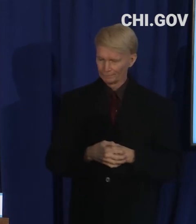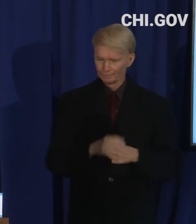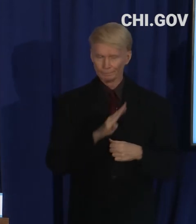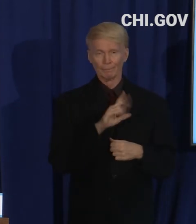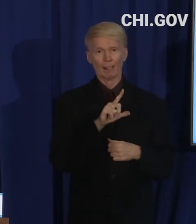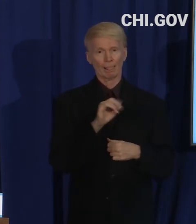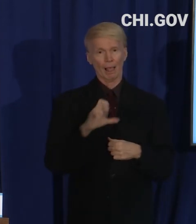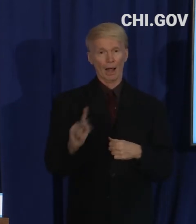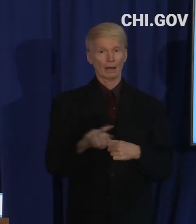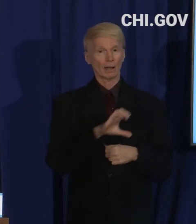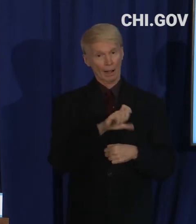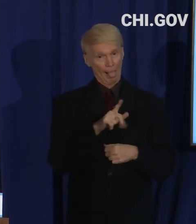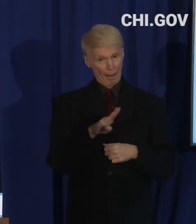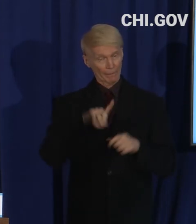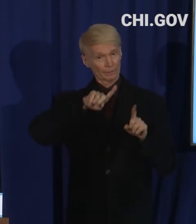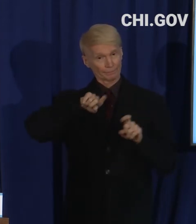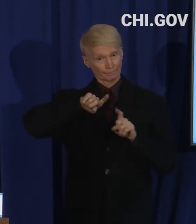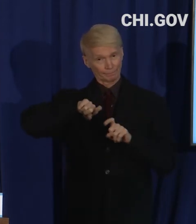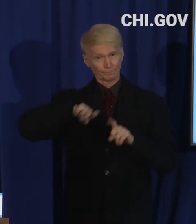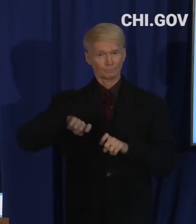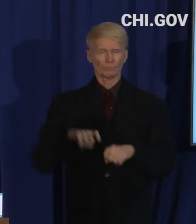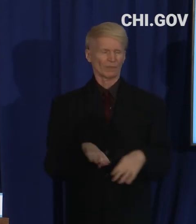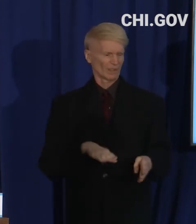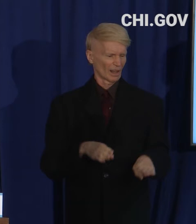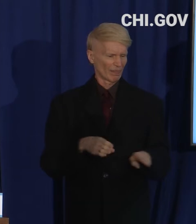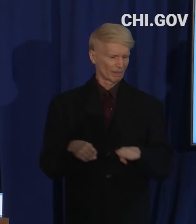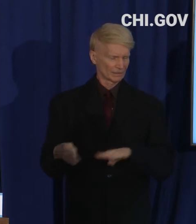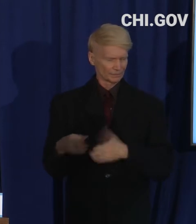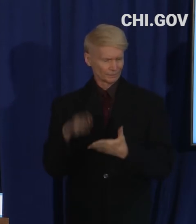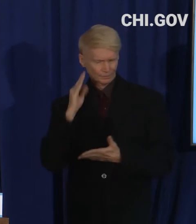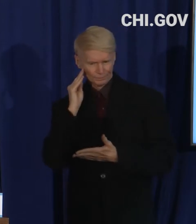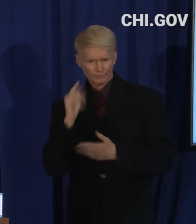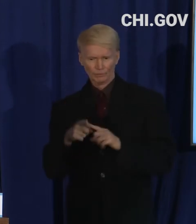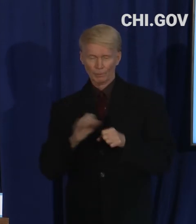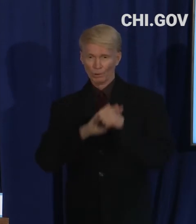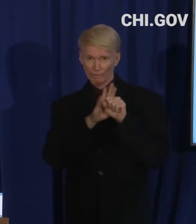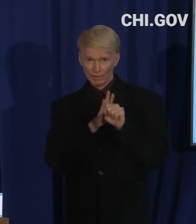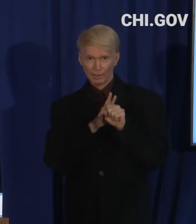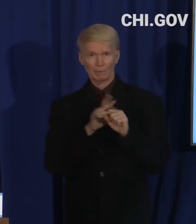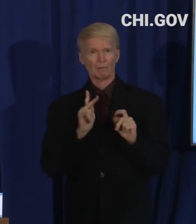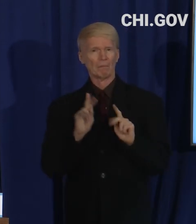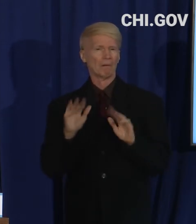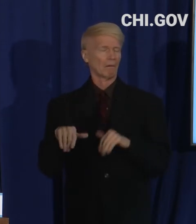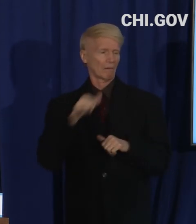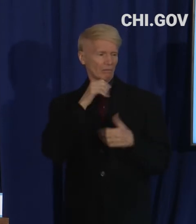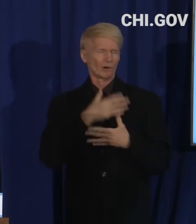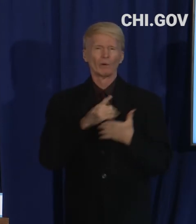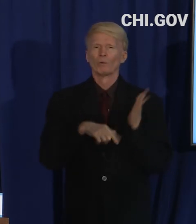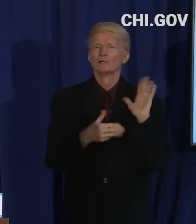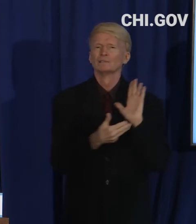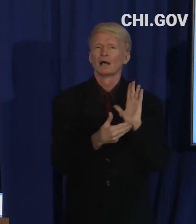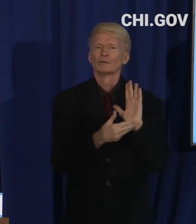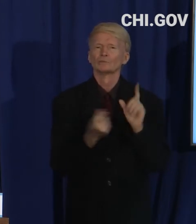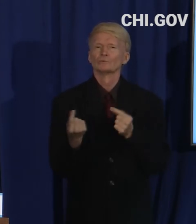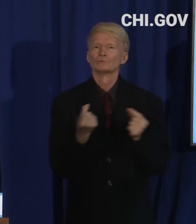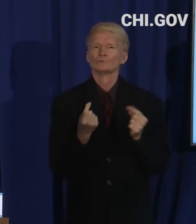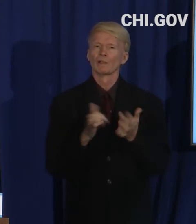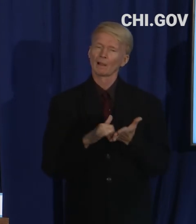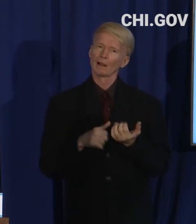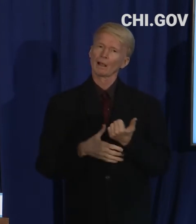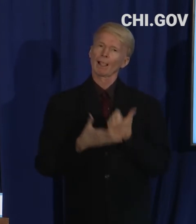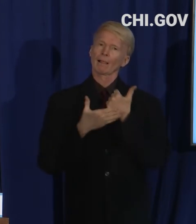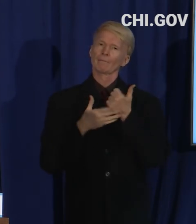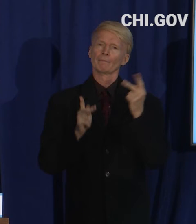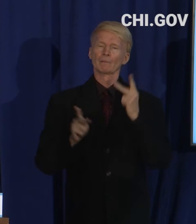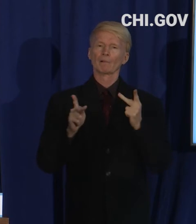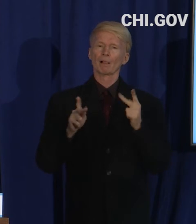as doctors learned more effective treatments for COVID-19, and people have become less afraid. What are doctors doing differently that has helped bring